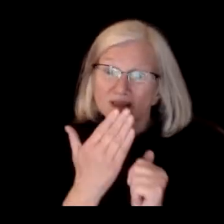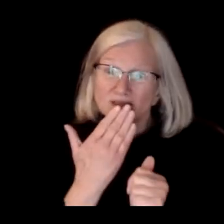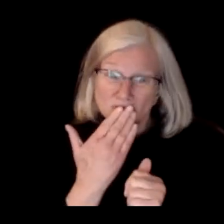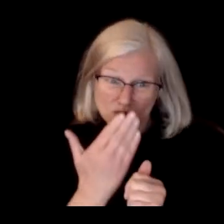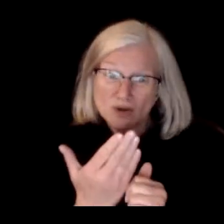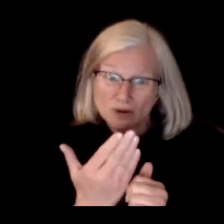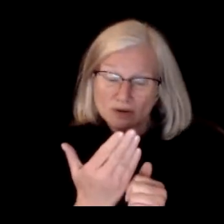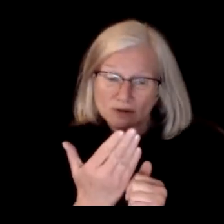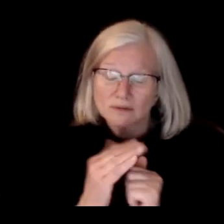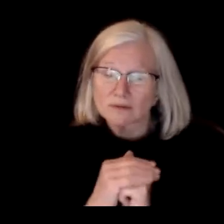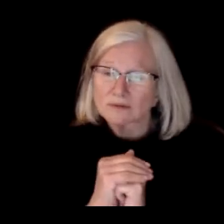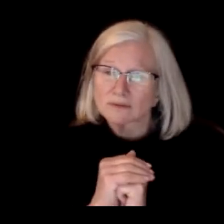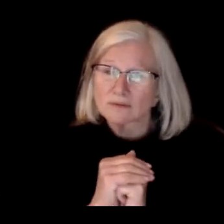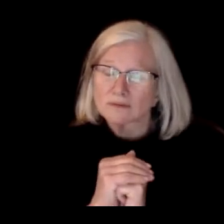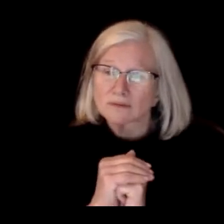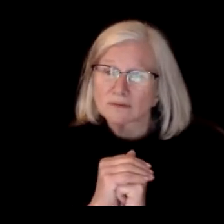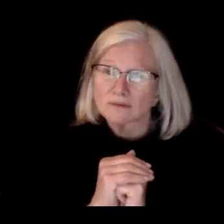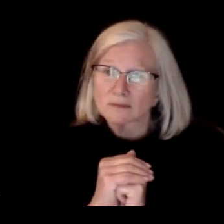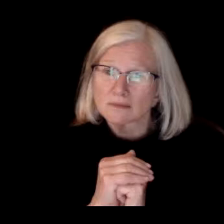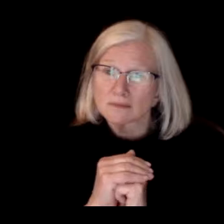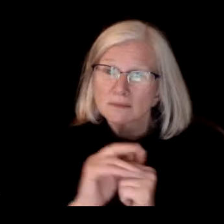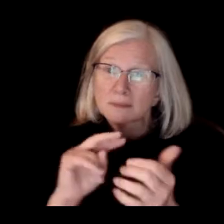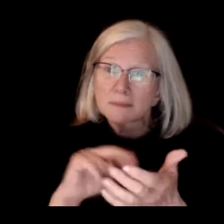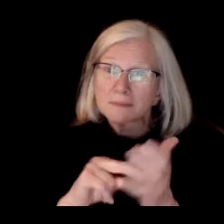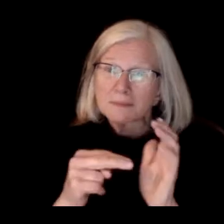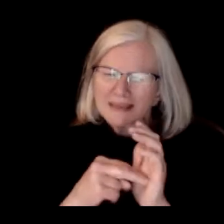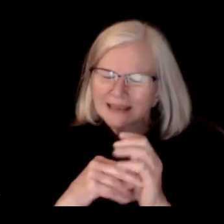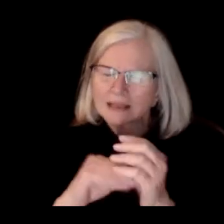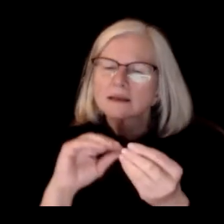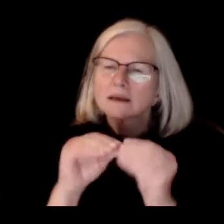admissions declining slightly.